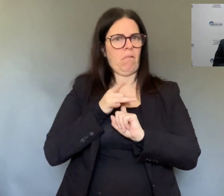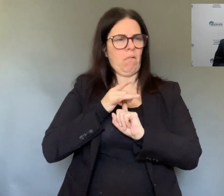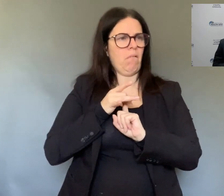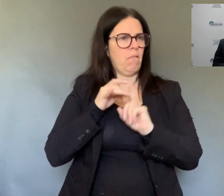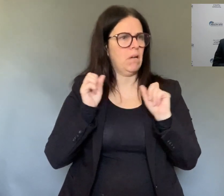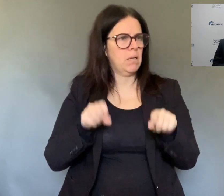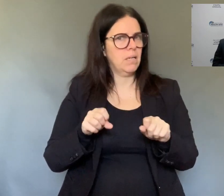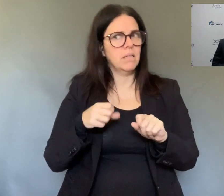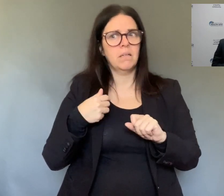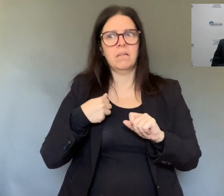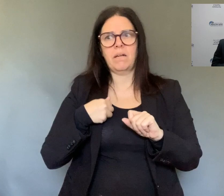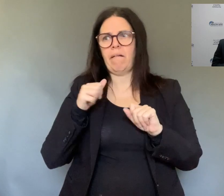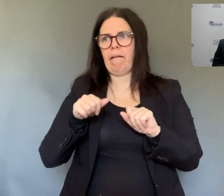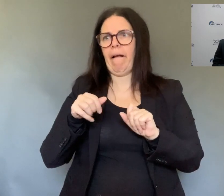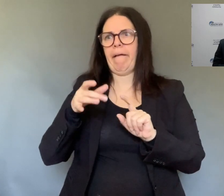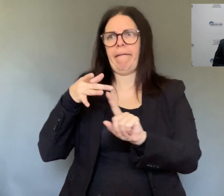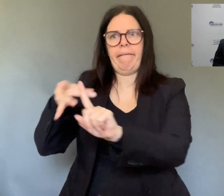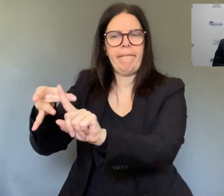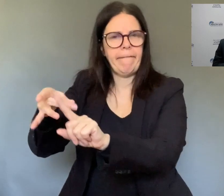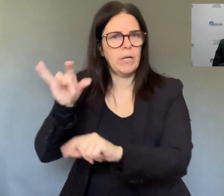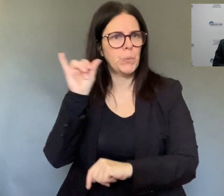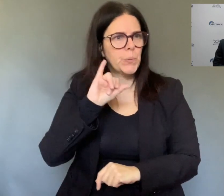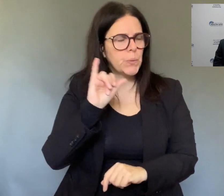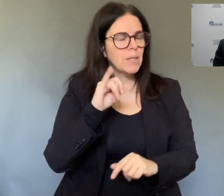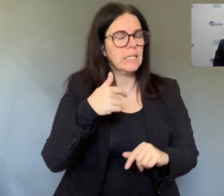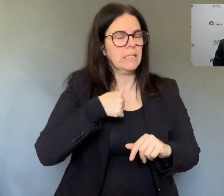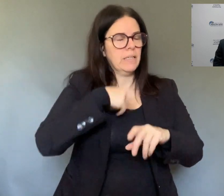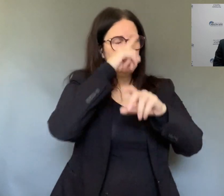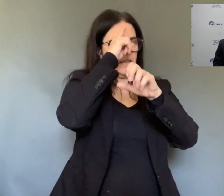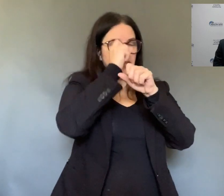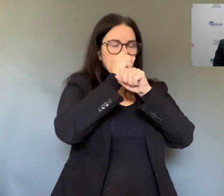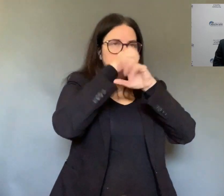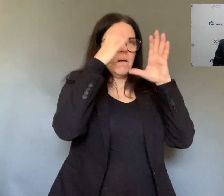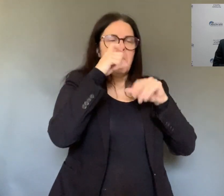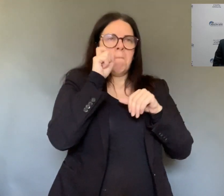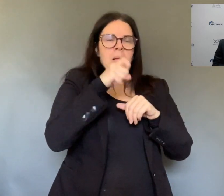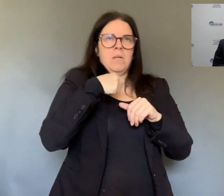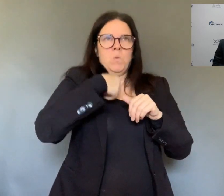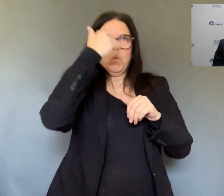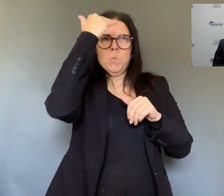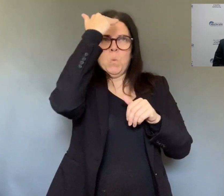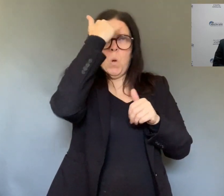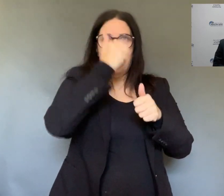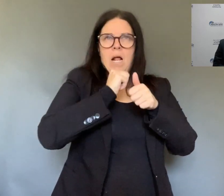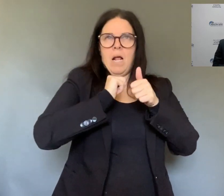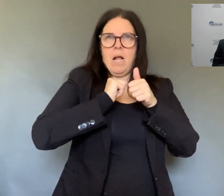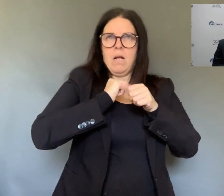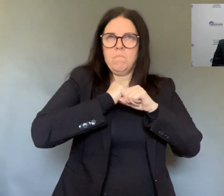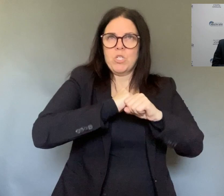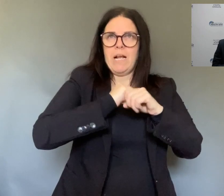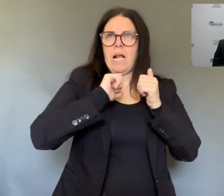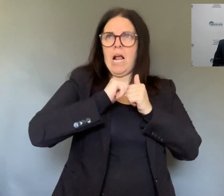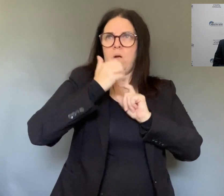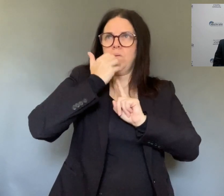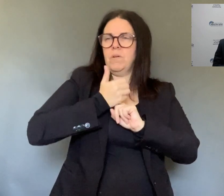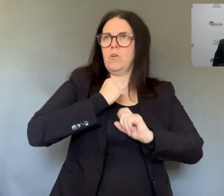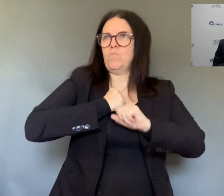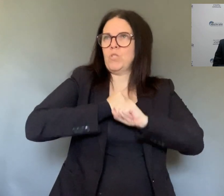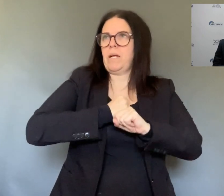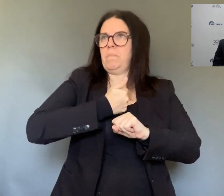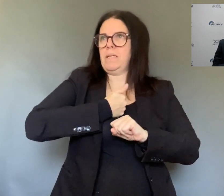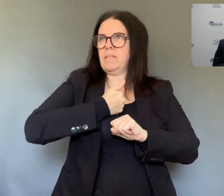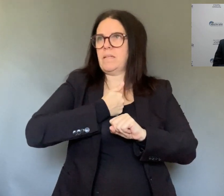really clear in your mind what precautions you need to take, and when you're interacting with others, what you need to do